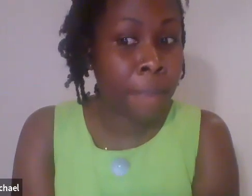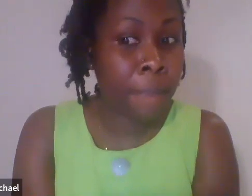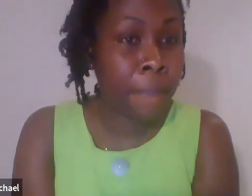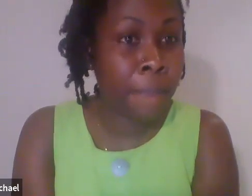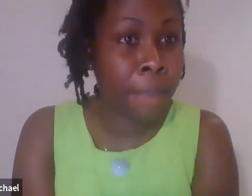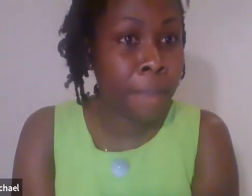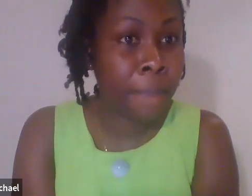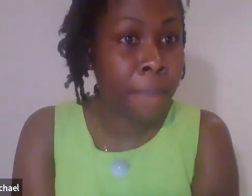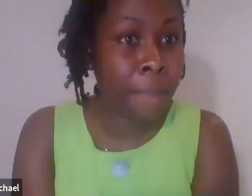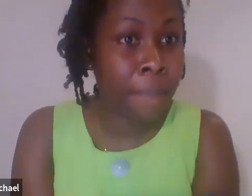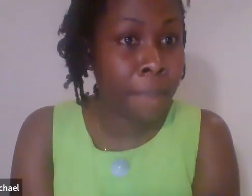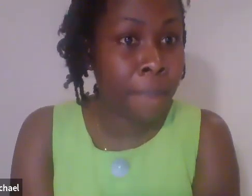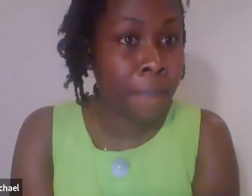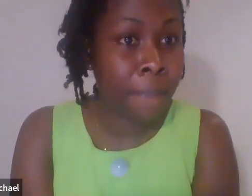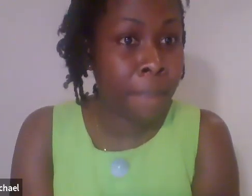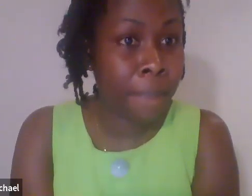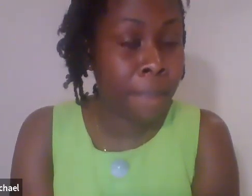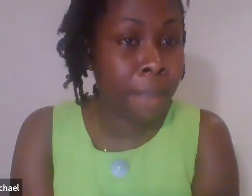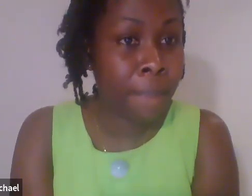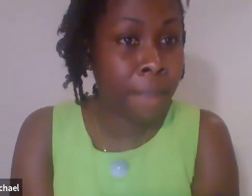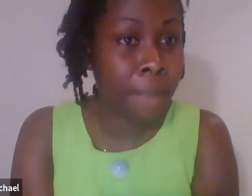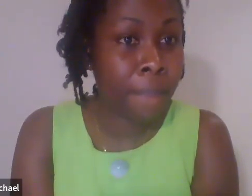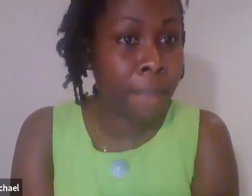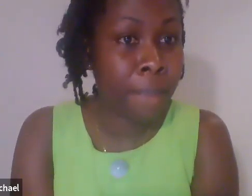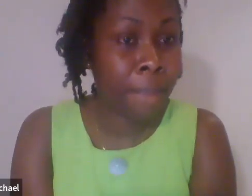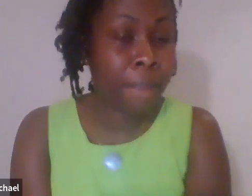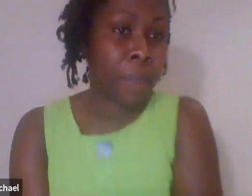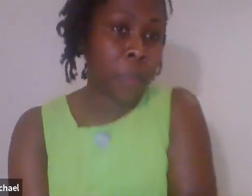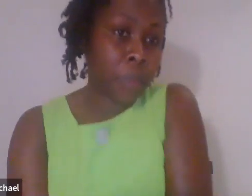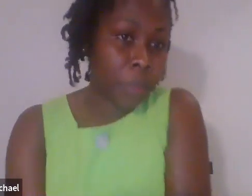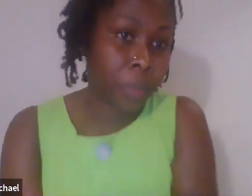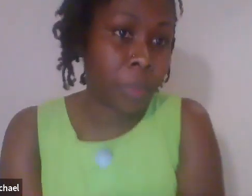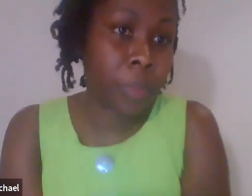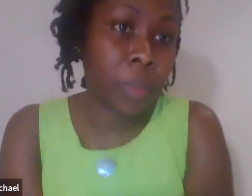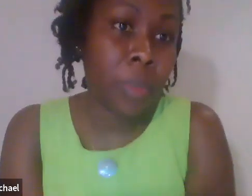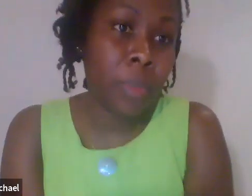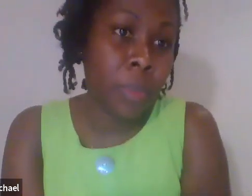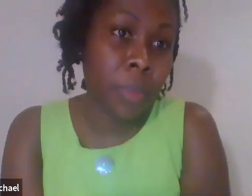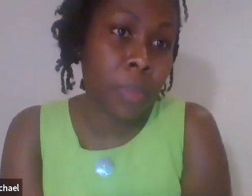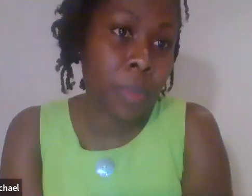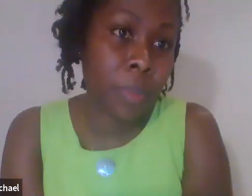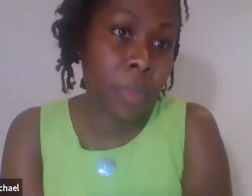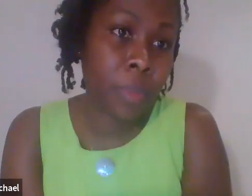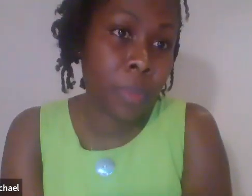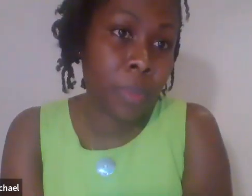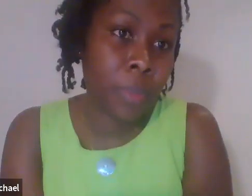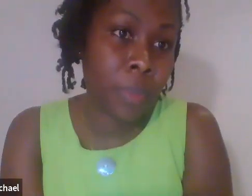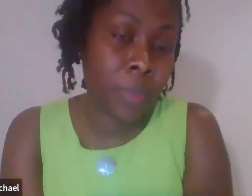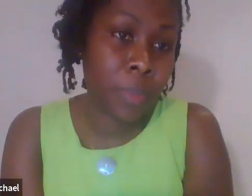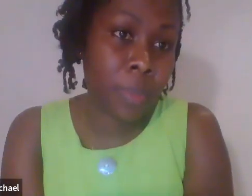it helps you both to grow. It keeps both of you happy. And I'm happy that she goes for whatever she wants. I've been inspired